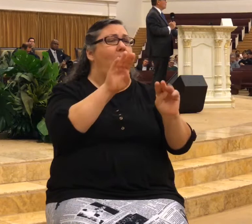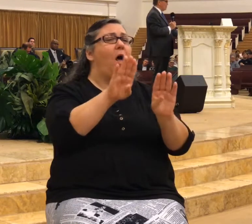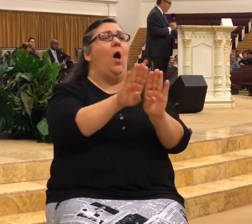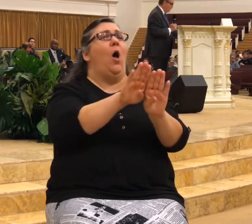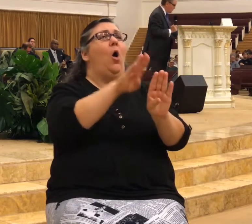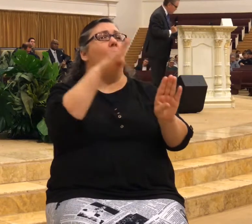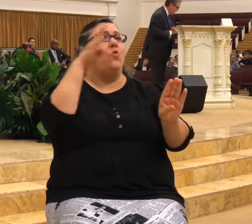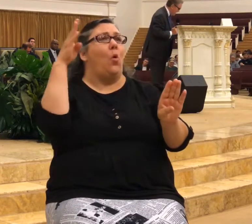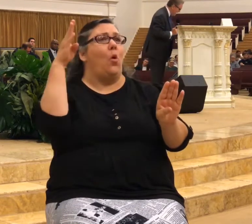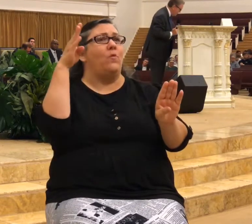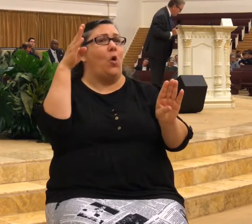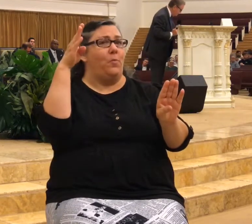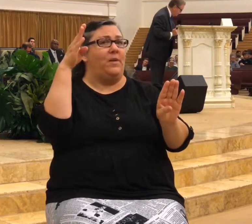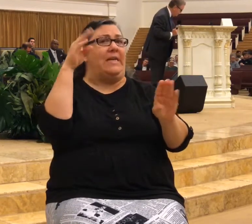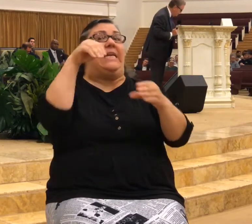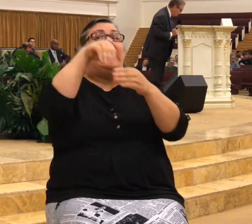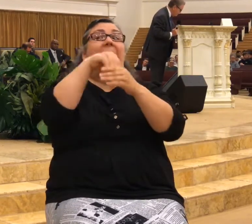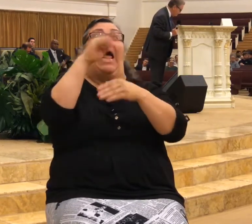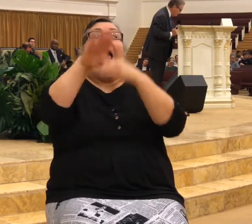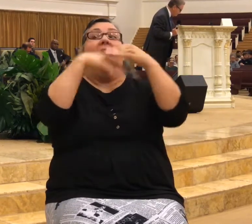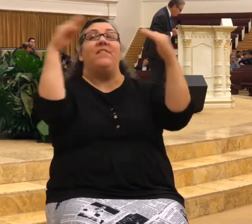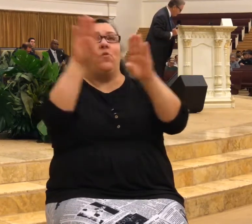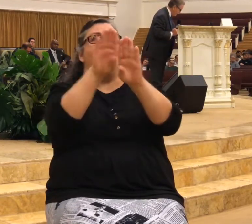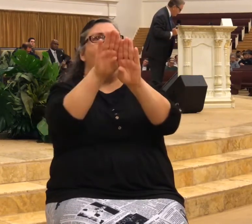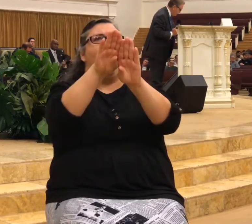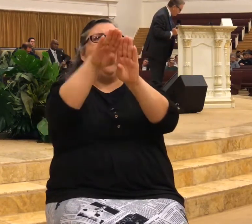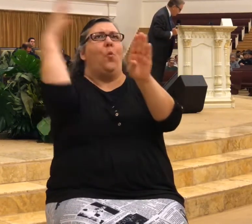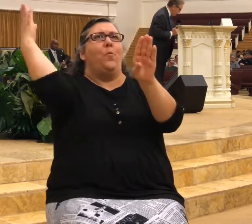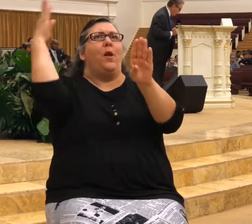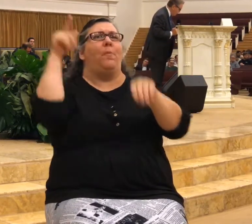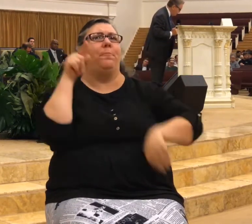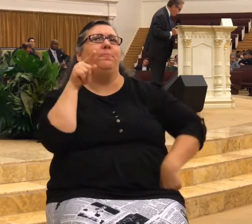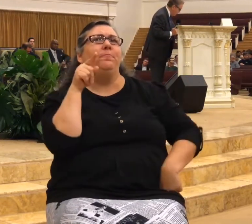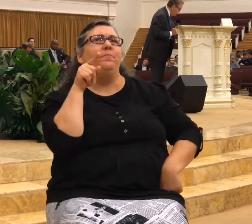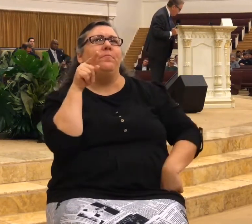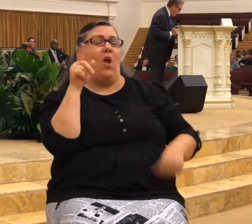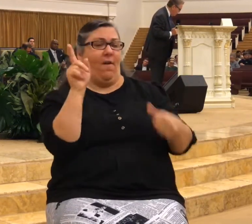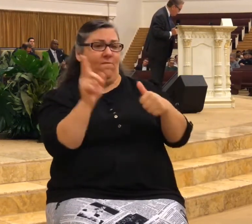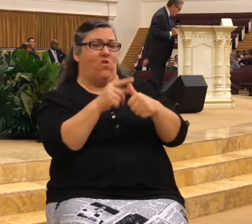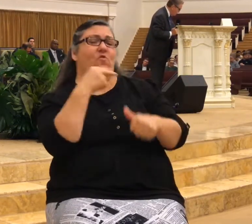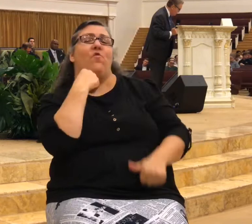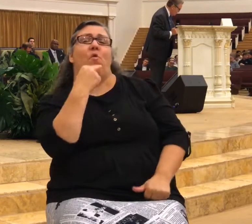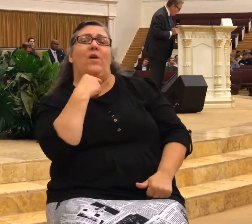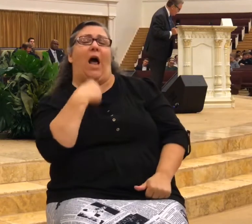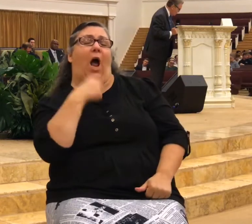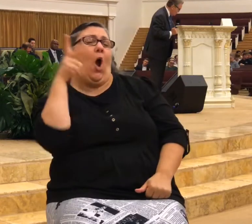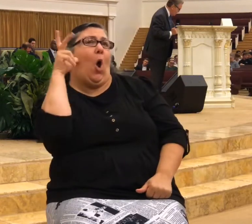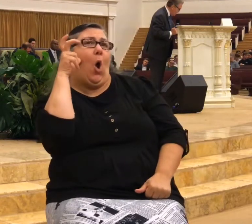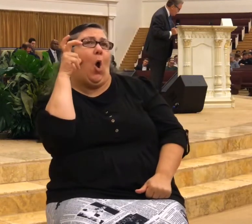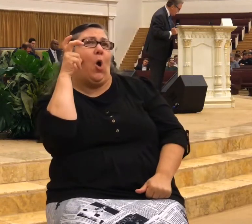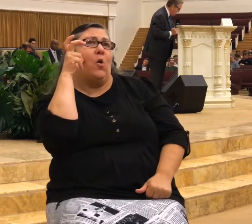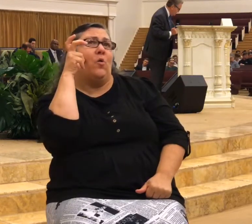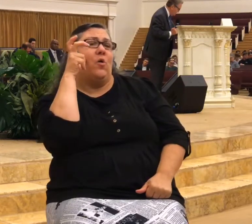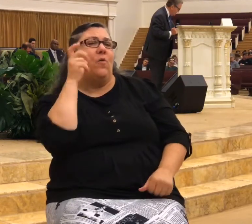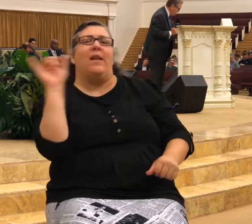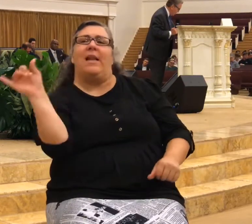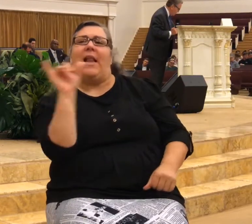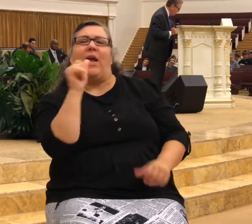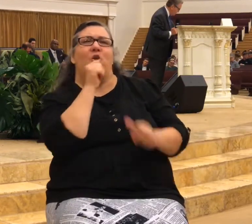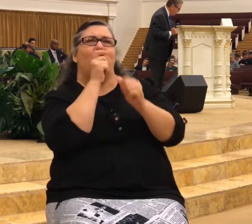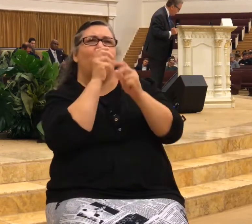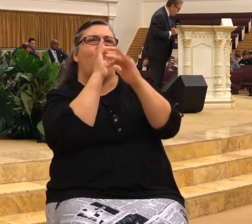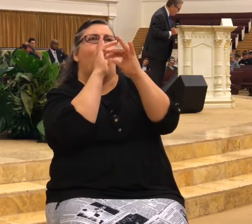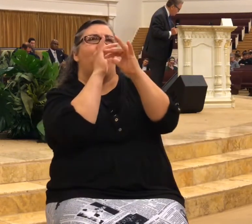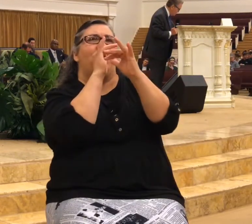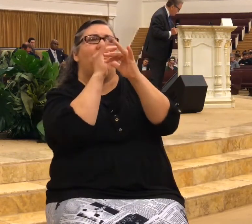door was opened in heaven. And the first voice which I heard was as it were a trumpet